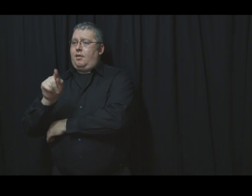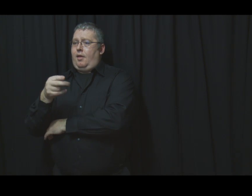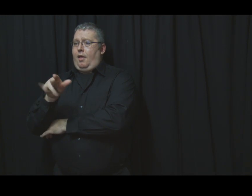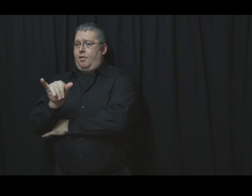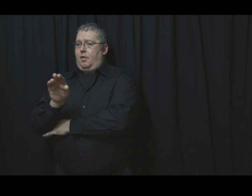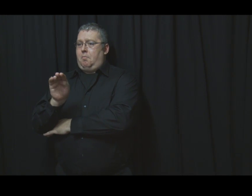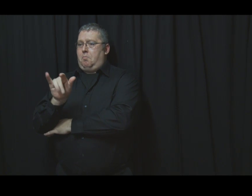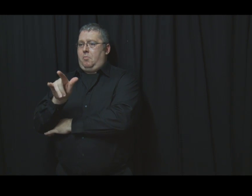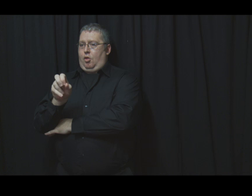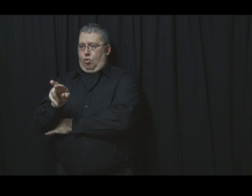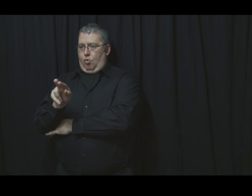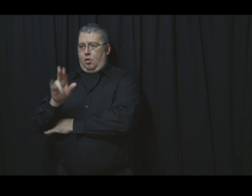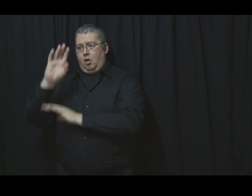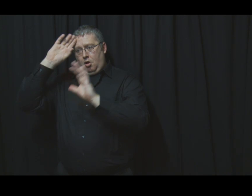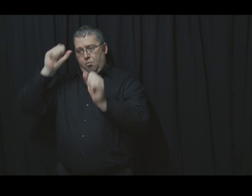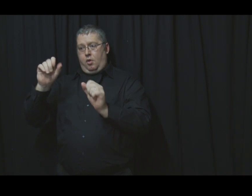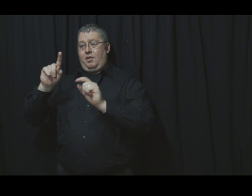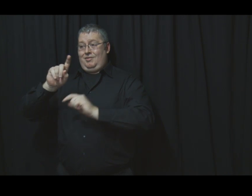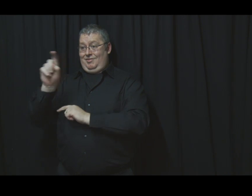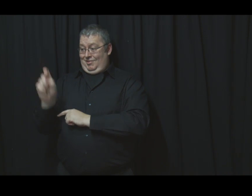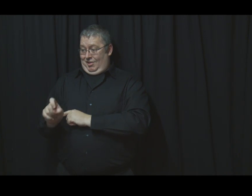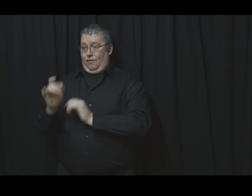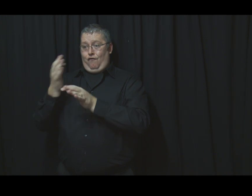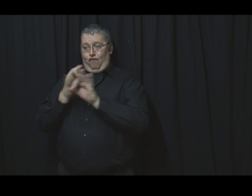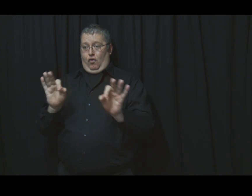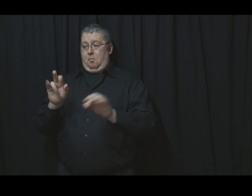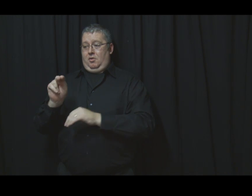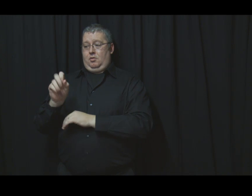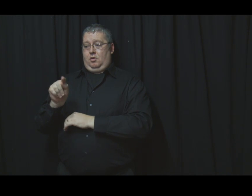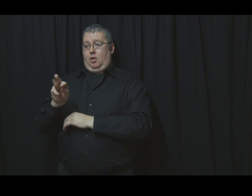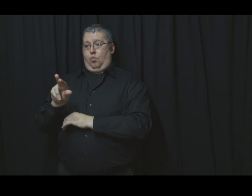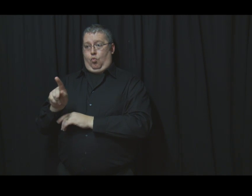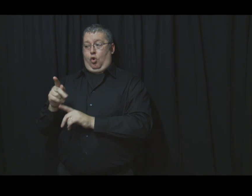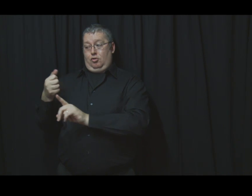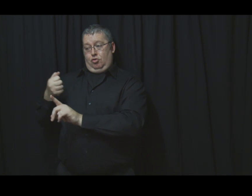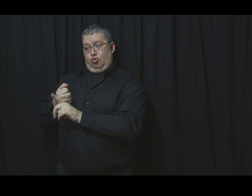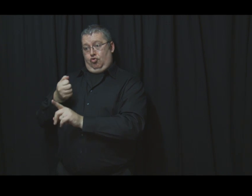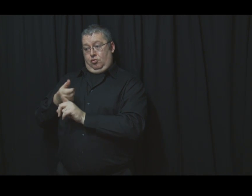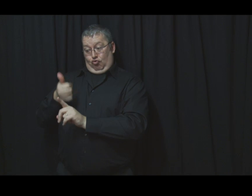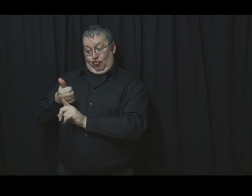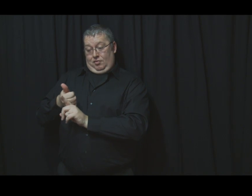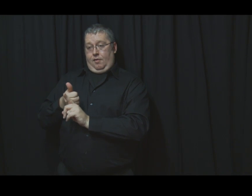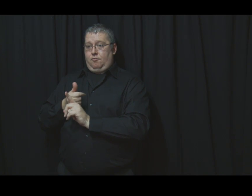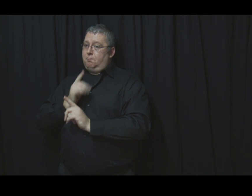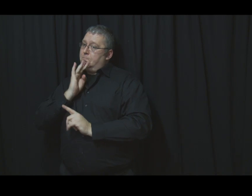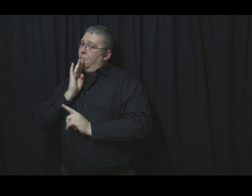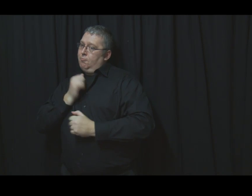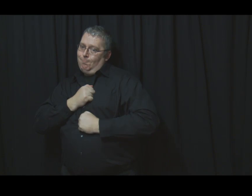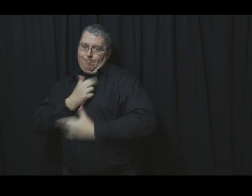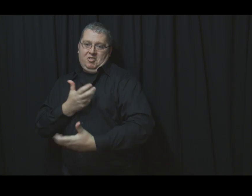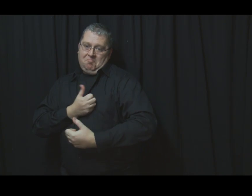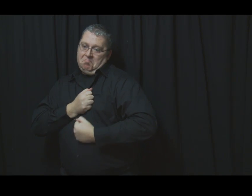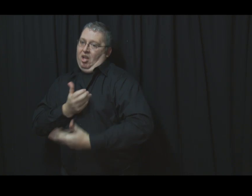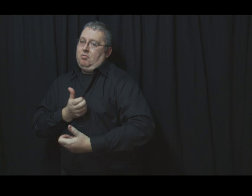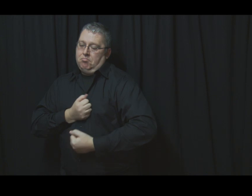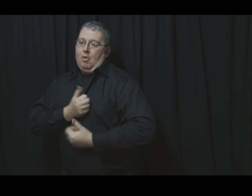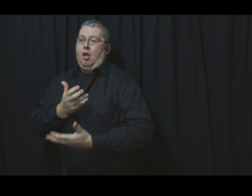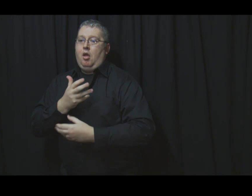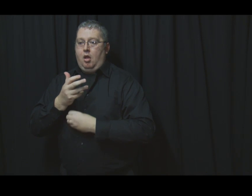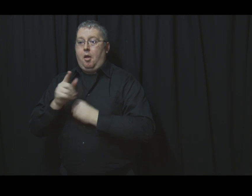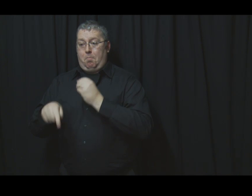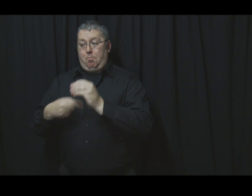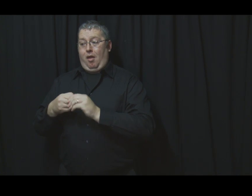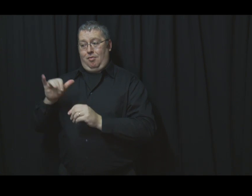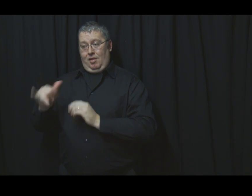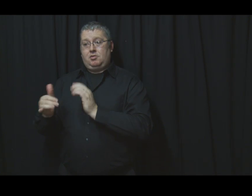president of the Texas Freedom Network, and she's vocally spoken out. She's spoken out about